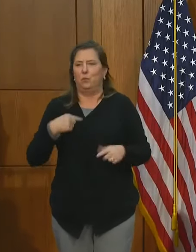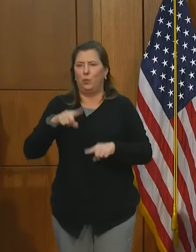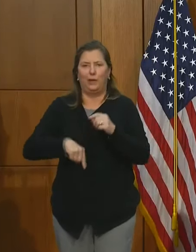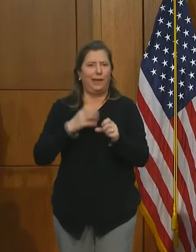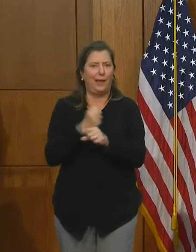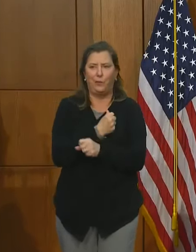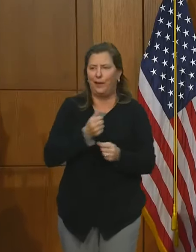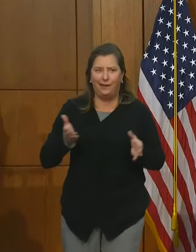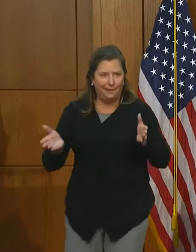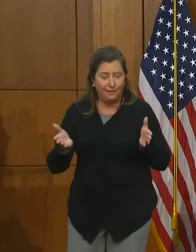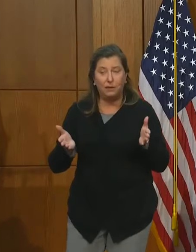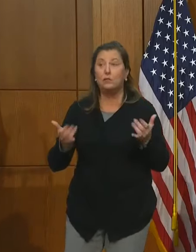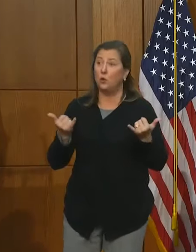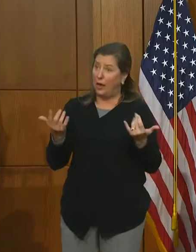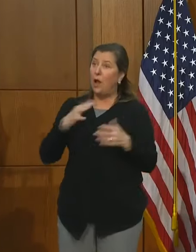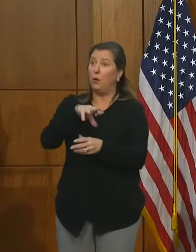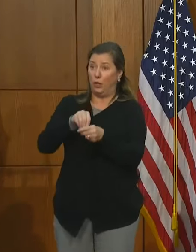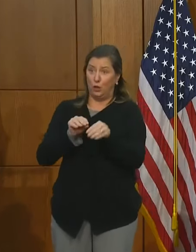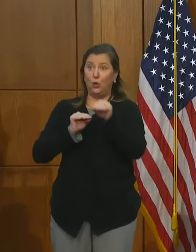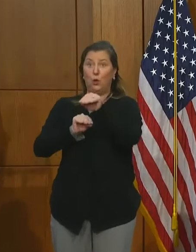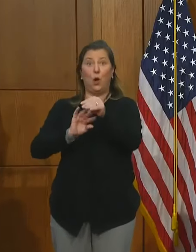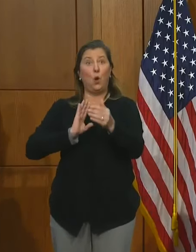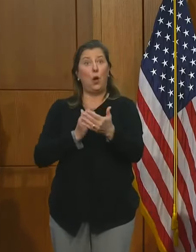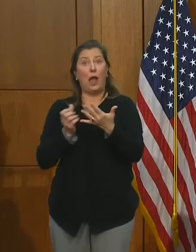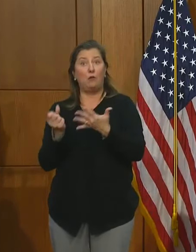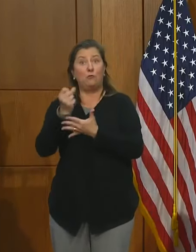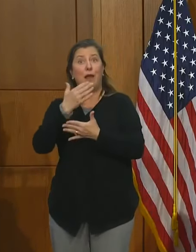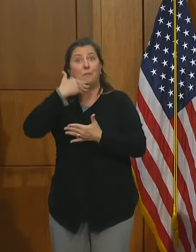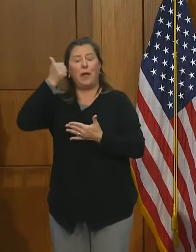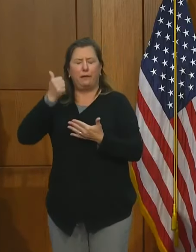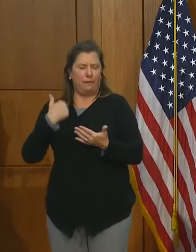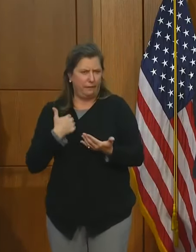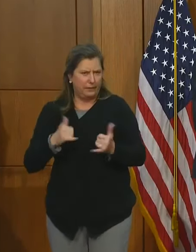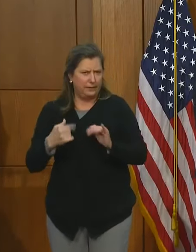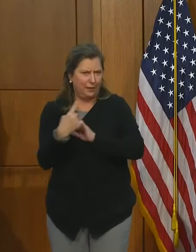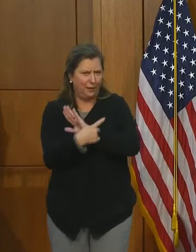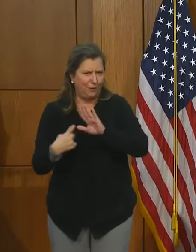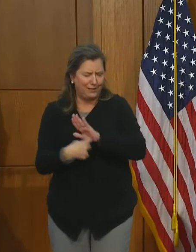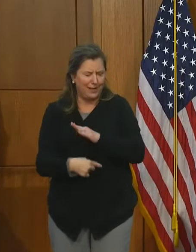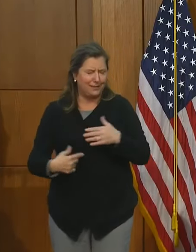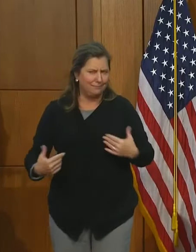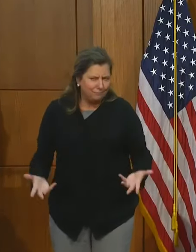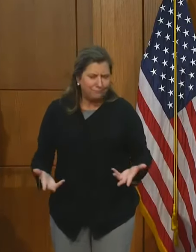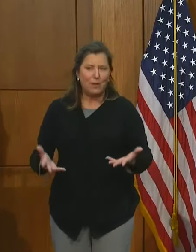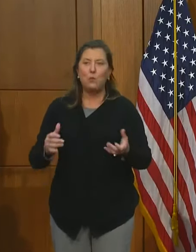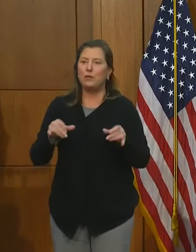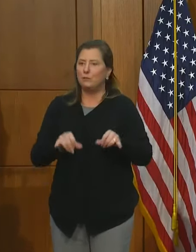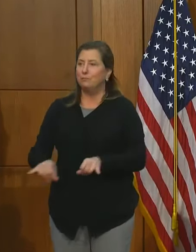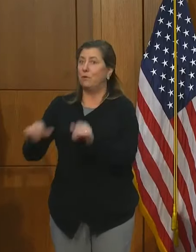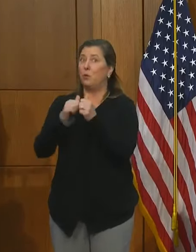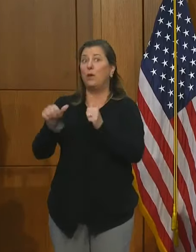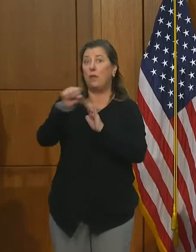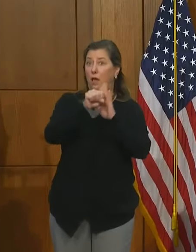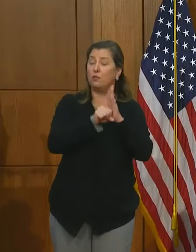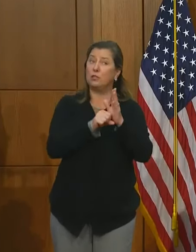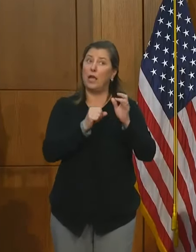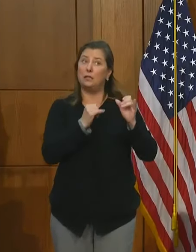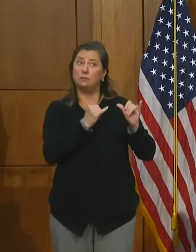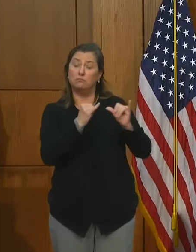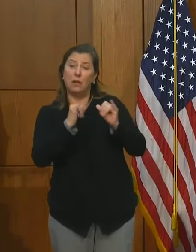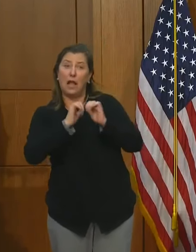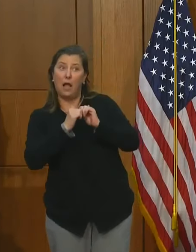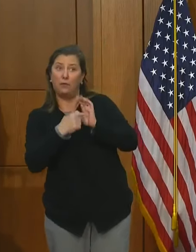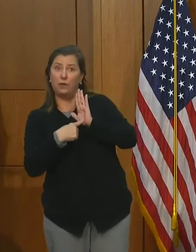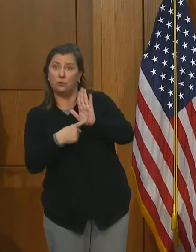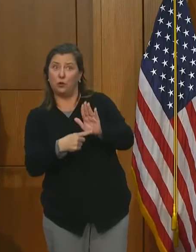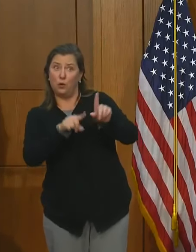either way. Now we are including them and our ranking will be better and we're being criticized. So it's, you know, we want to be consistent with how other states are